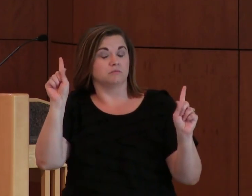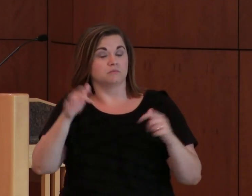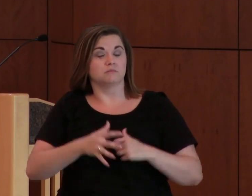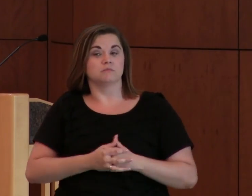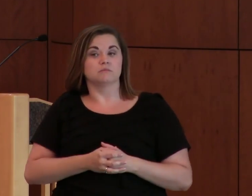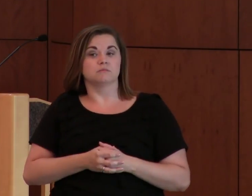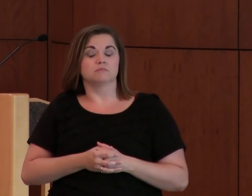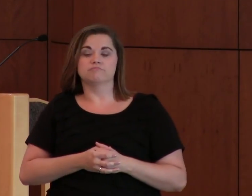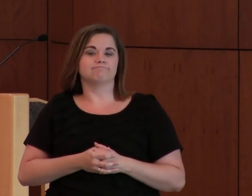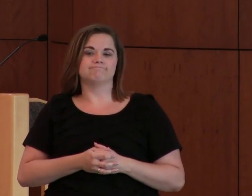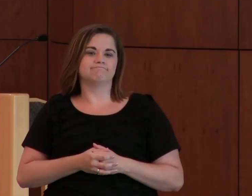but it didn't.